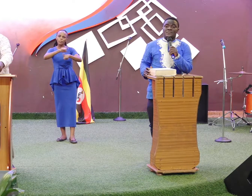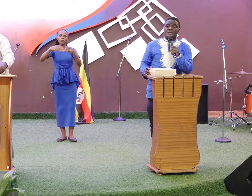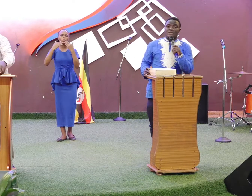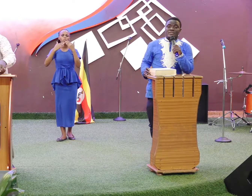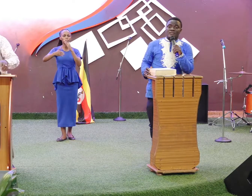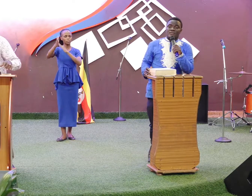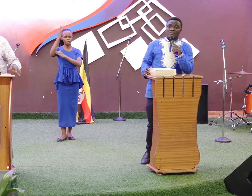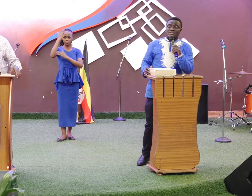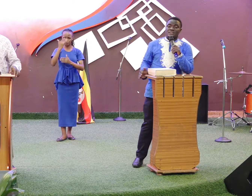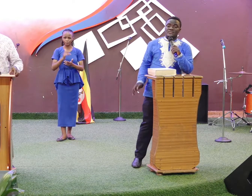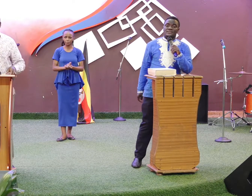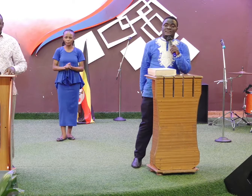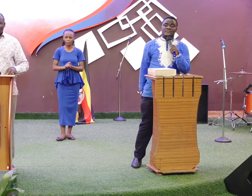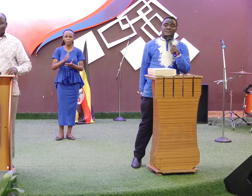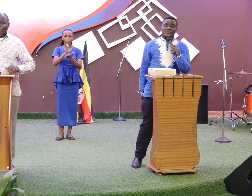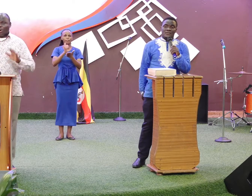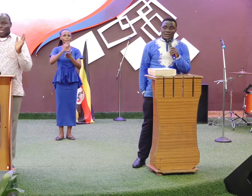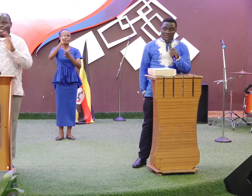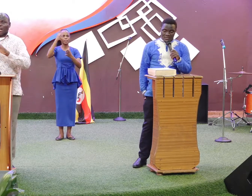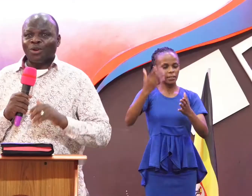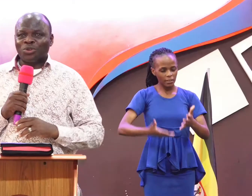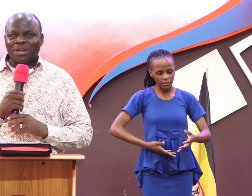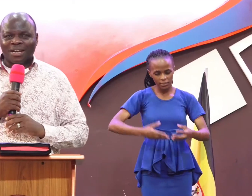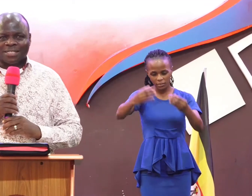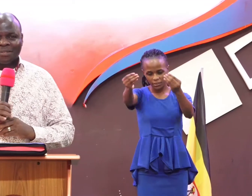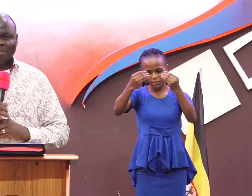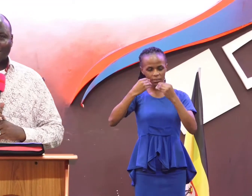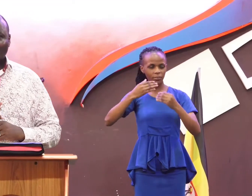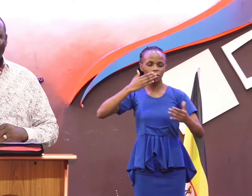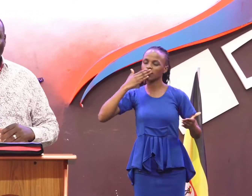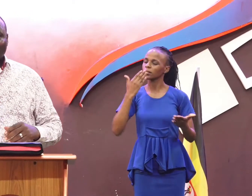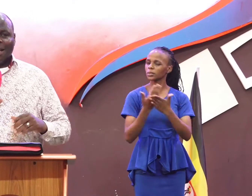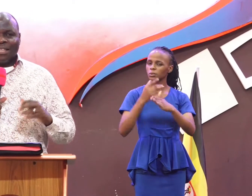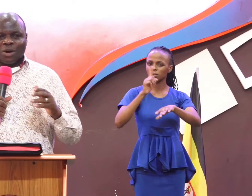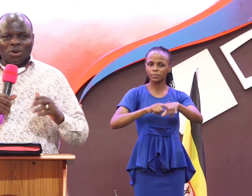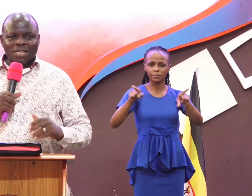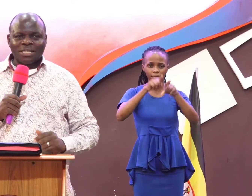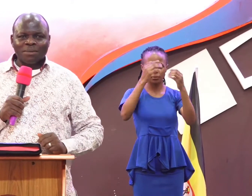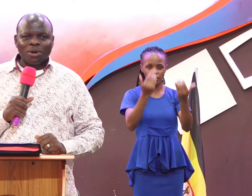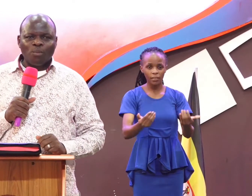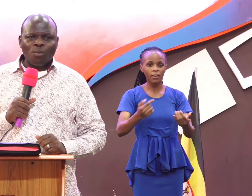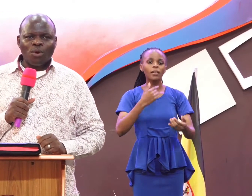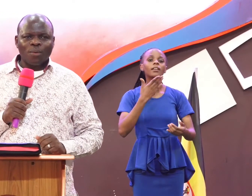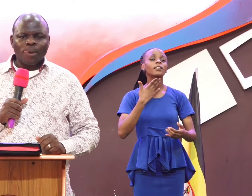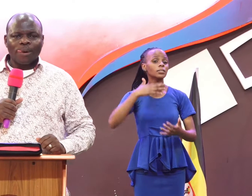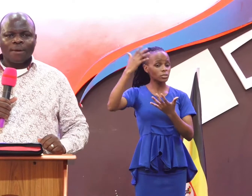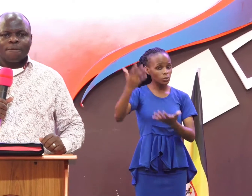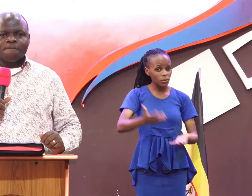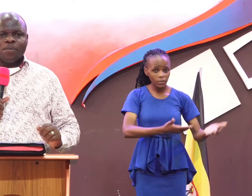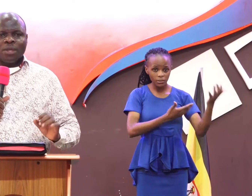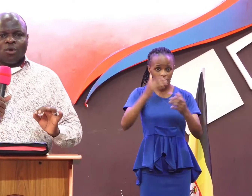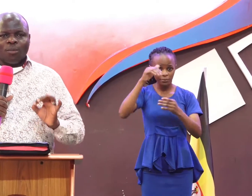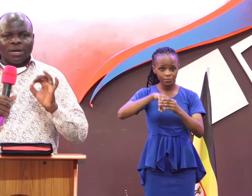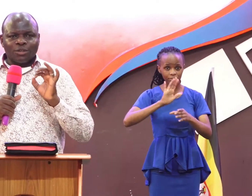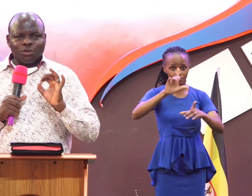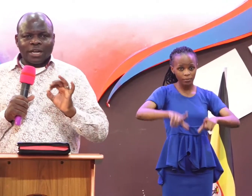Mukama. We thank the Lord. Atuwadakao akasera akalungi bwekati. Who has given us such a good time. Njalo kanilize mbulamu obwo. I want you to welcome